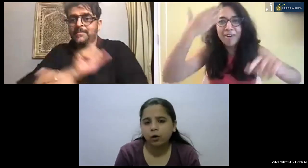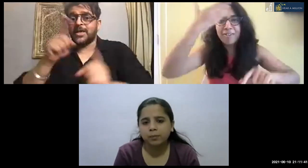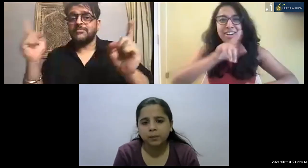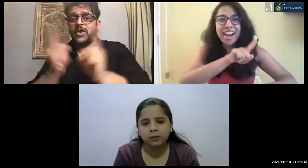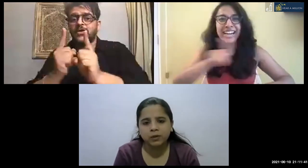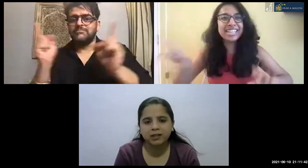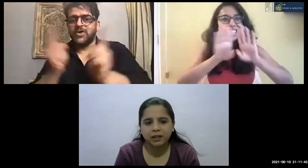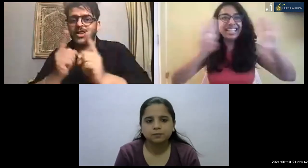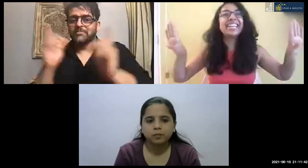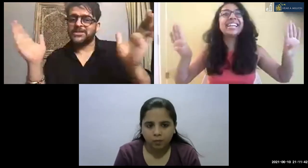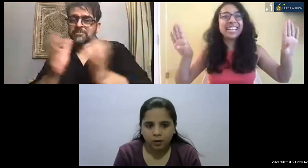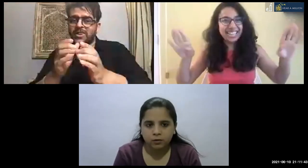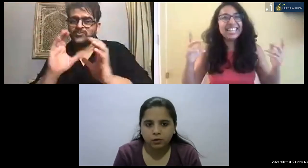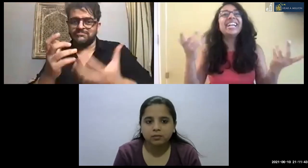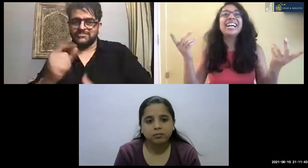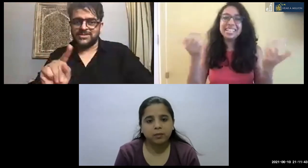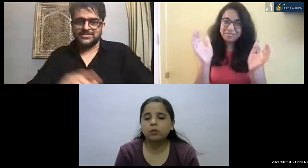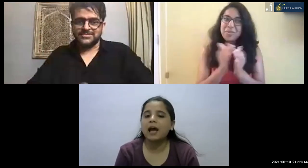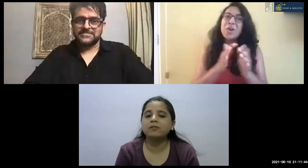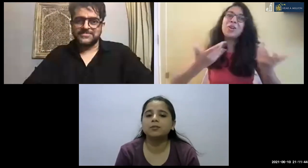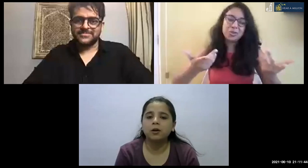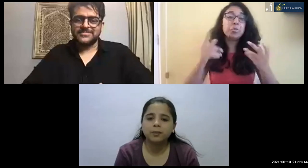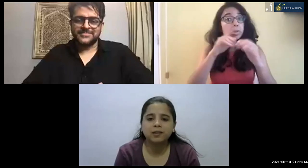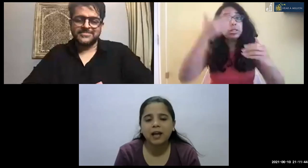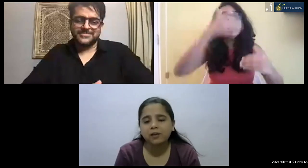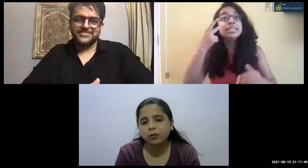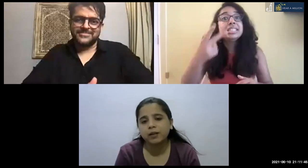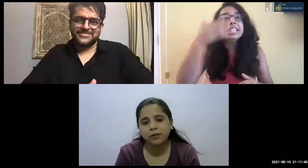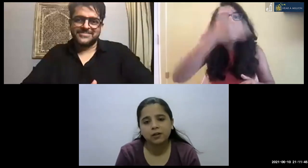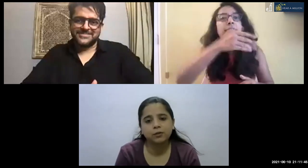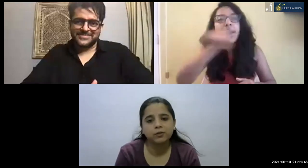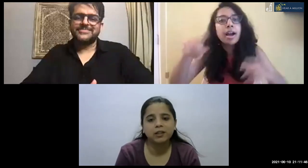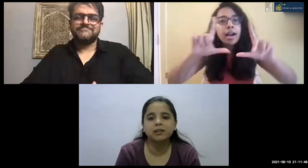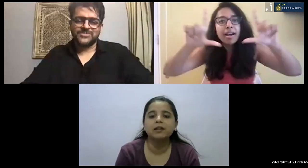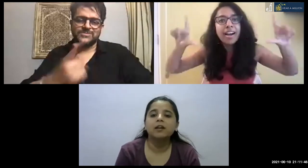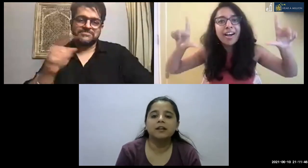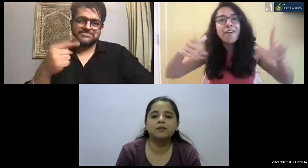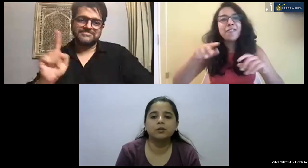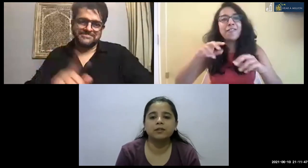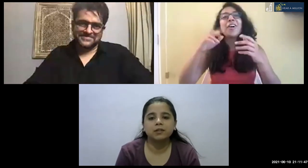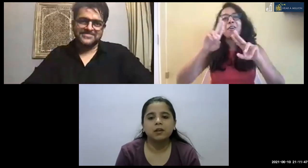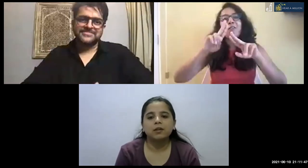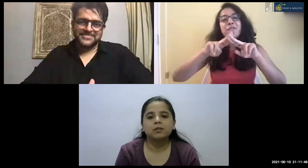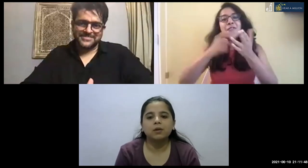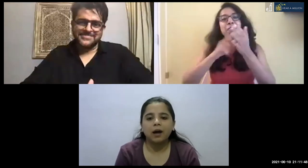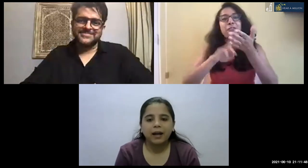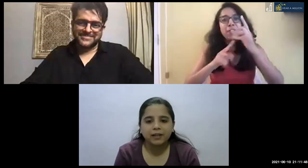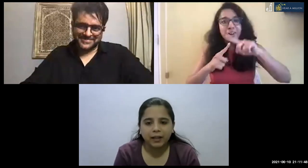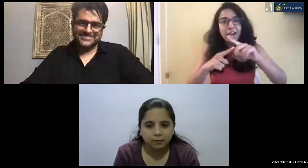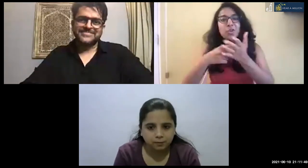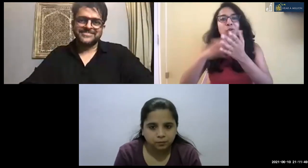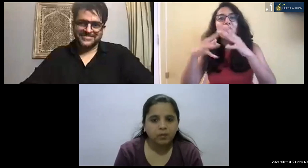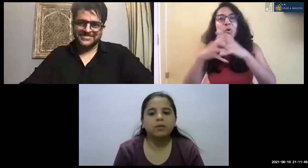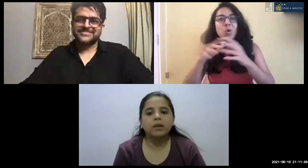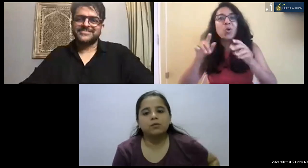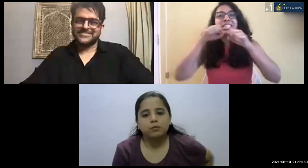decks and all people would see. So maybe we would have the small space and that would be difficult to see the deaf students. So I